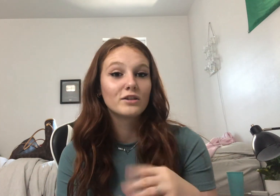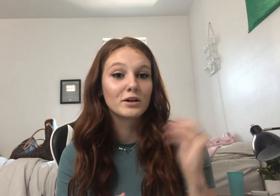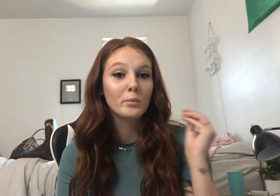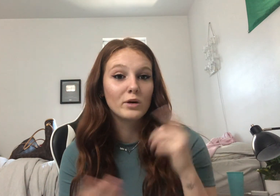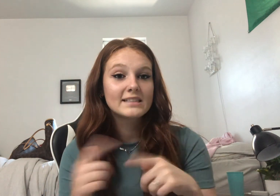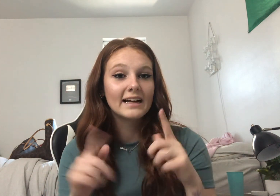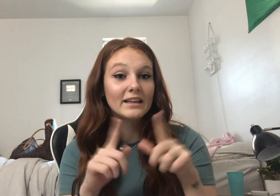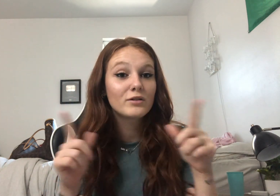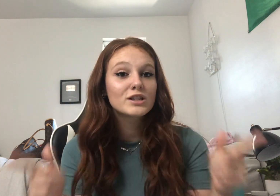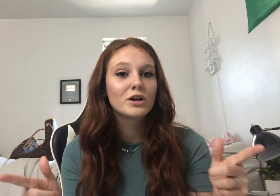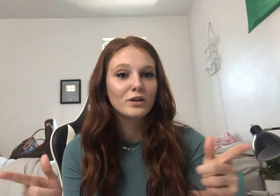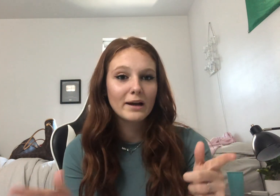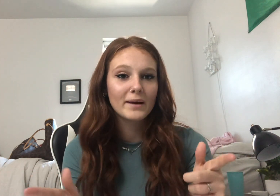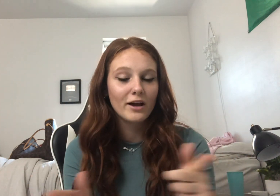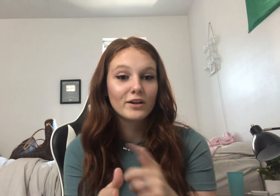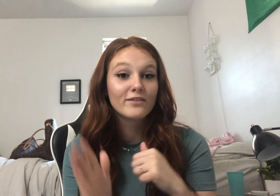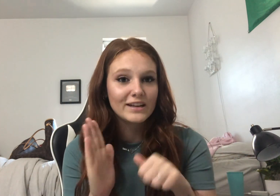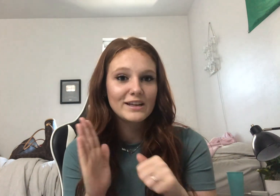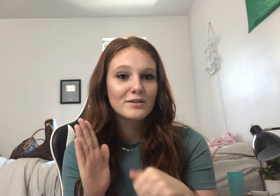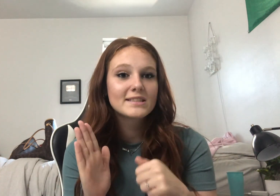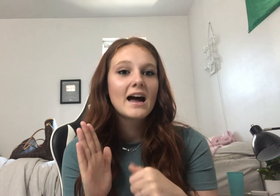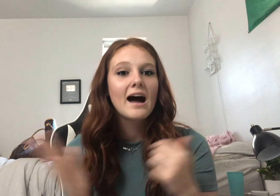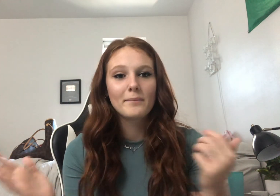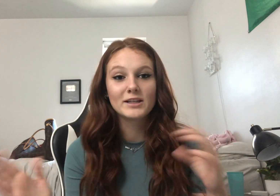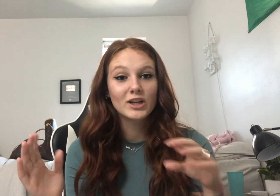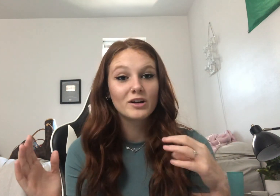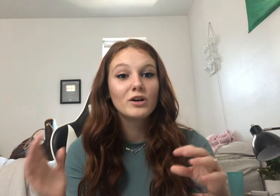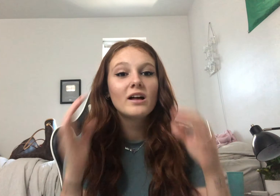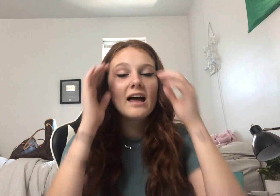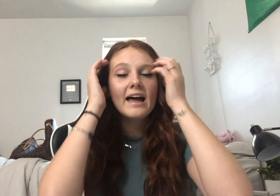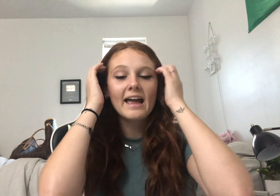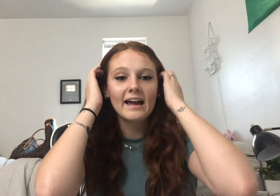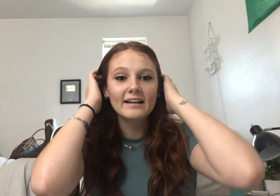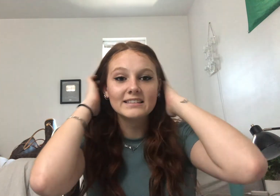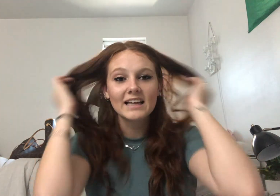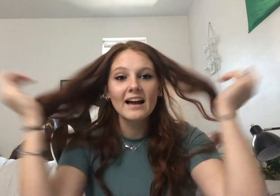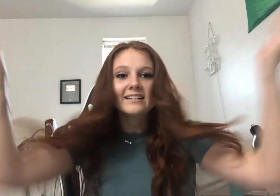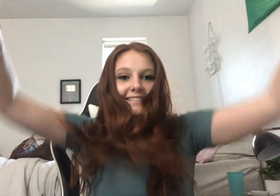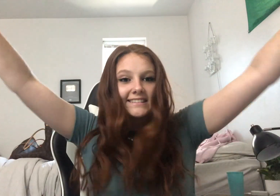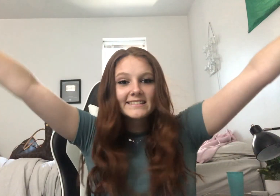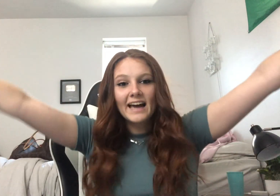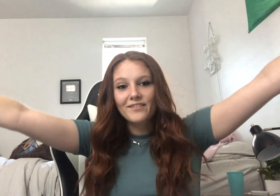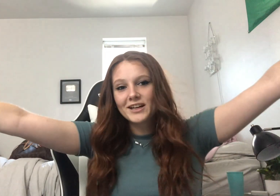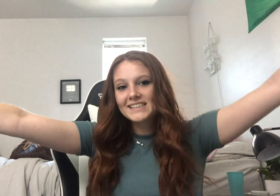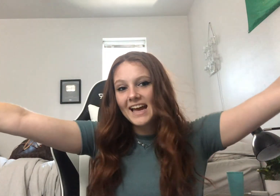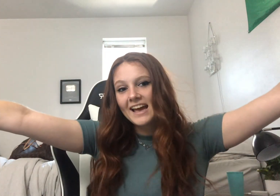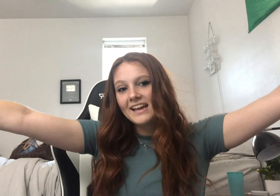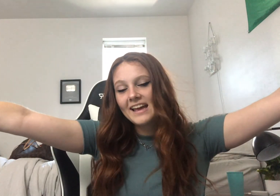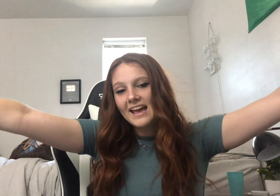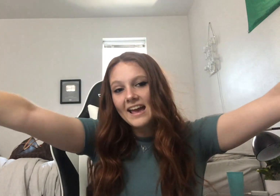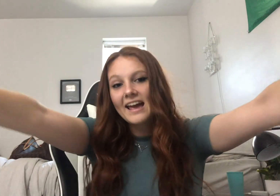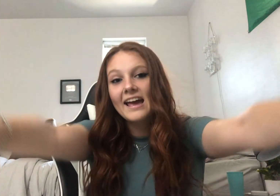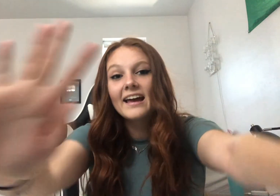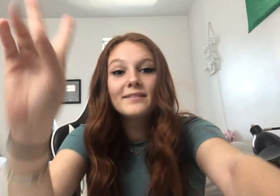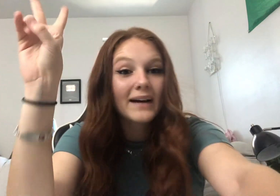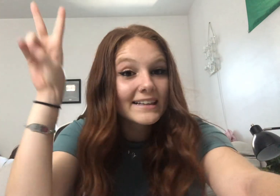more sign language, go look at my other videos on my channel. And yeah, have a great day and bye.